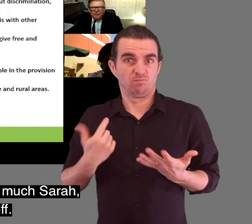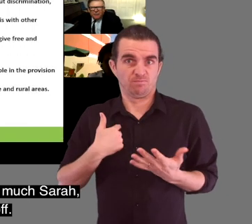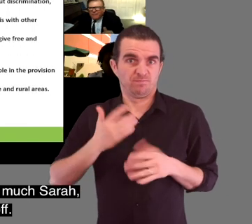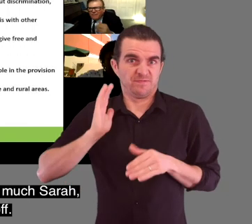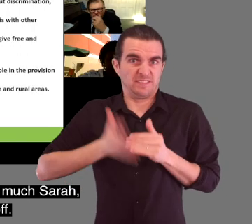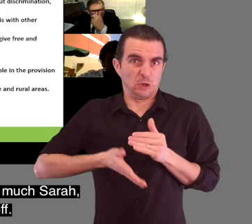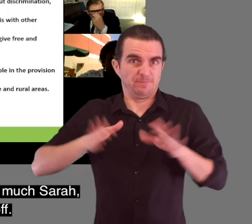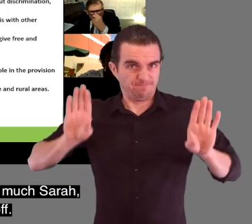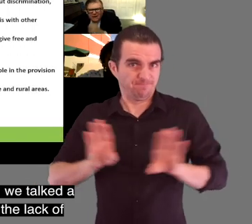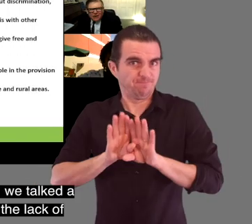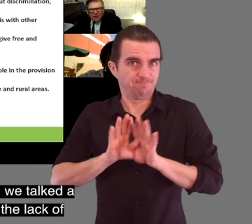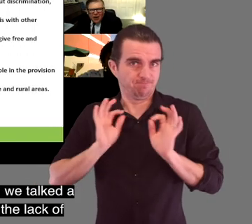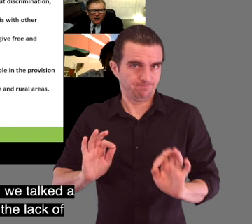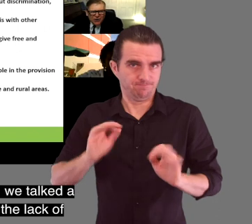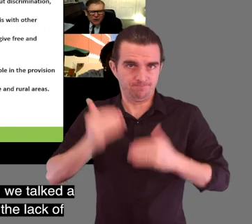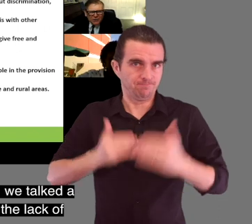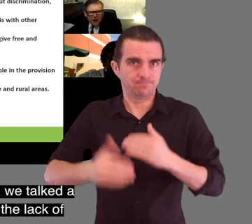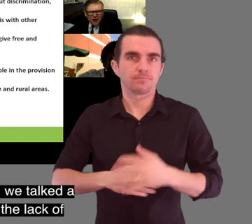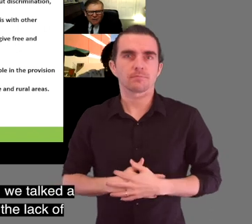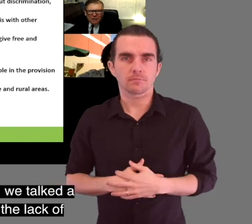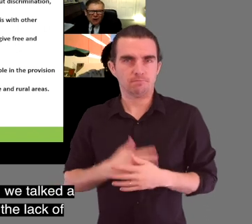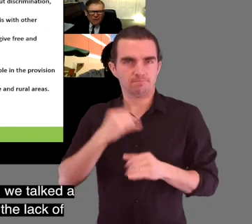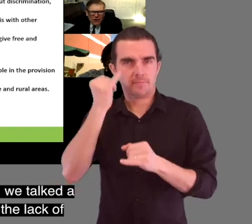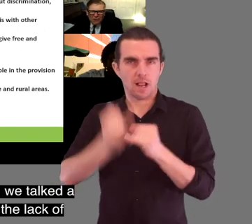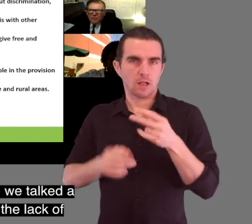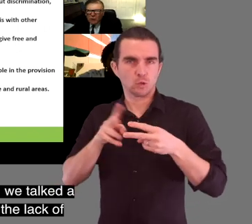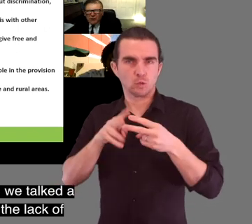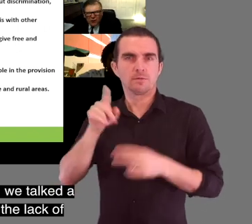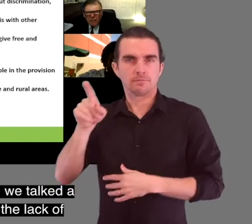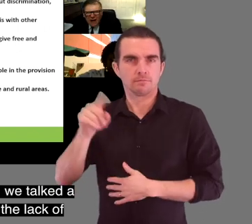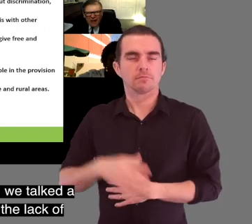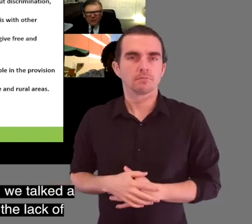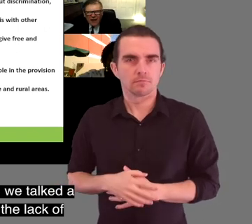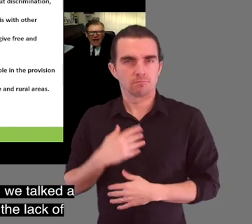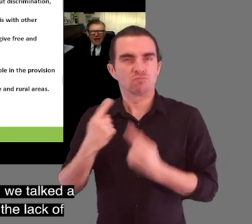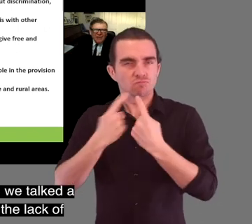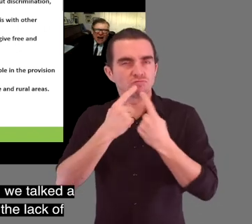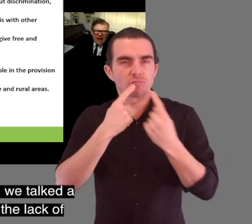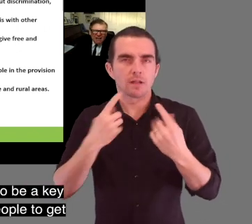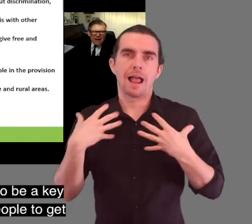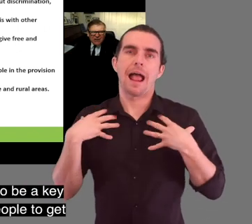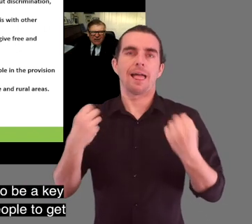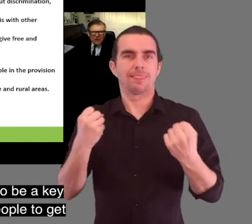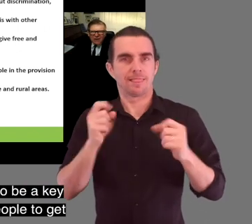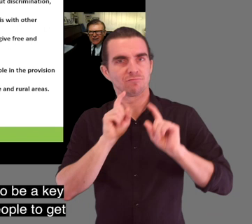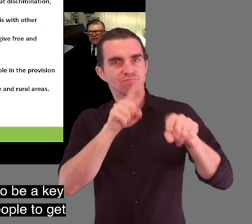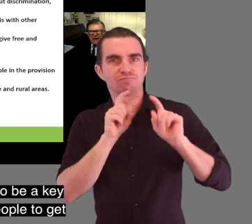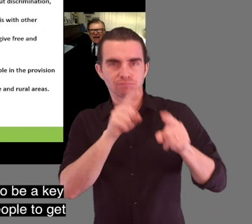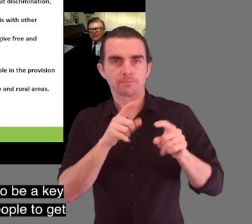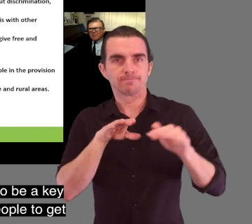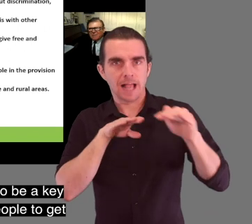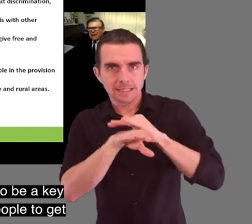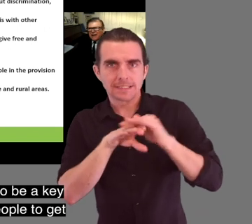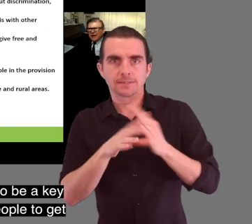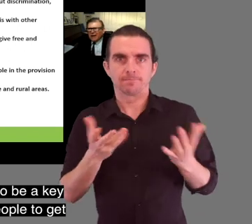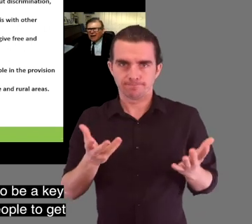off. So the last two are, obviously we've talked a lot about healthcare and the lack of access to it. So this has